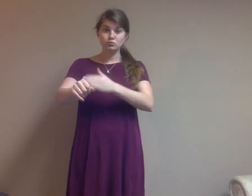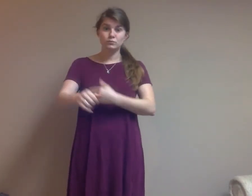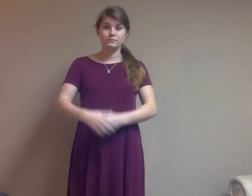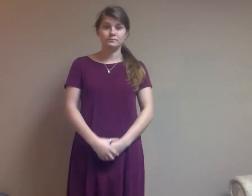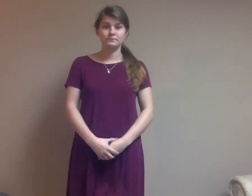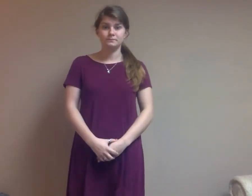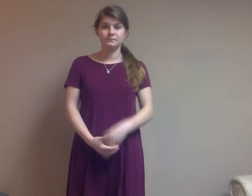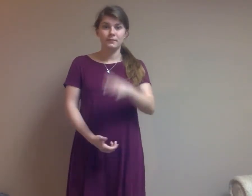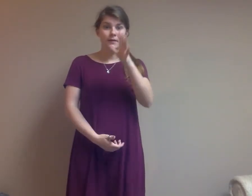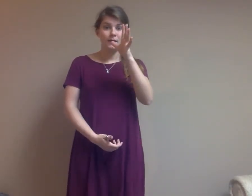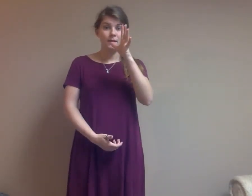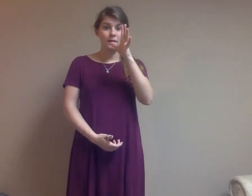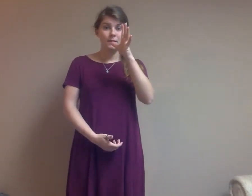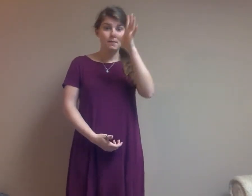the week all through